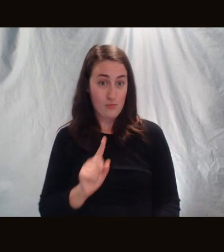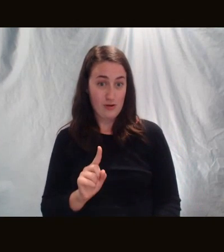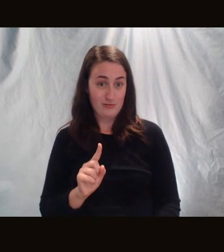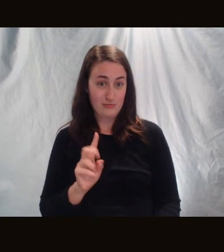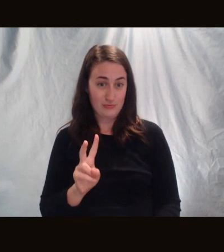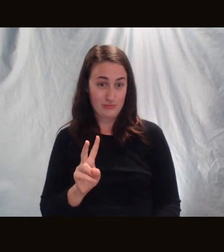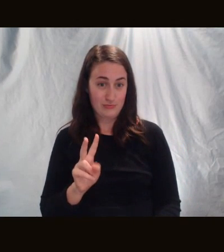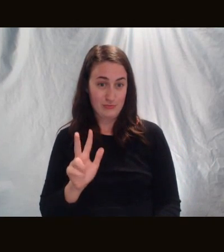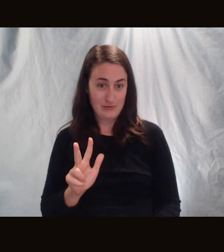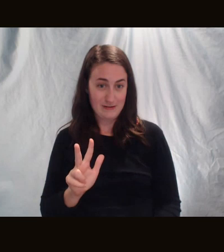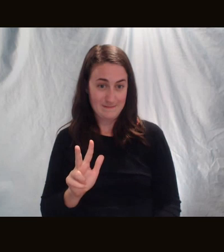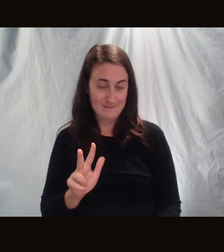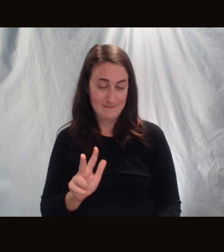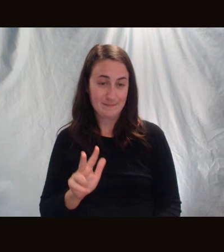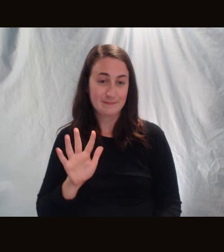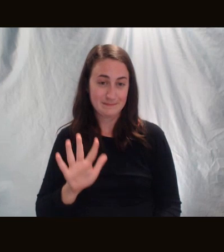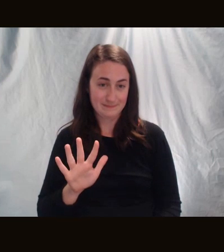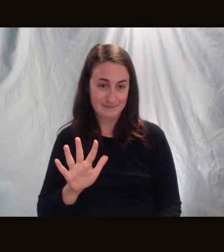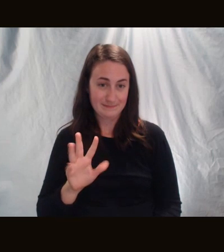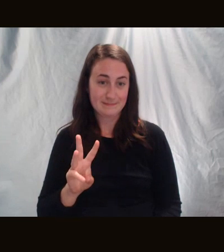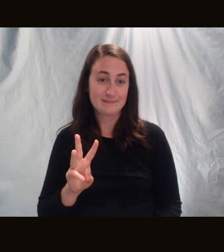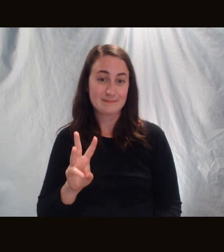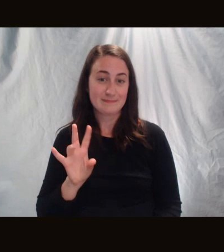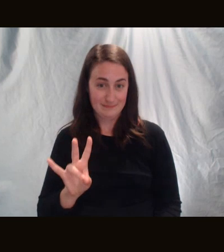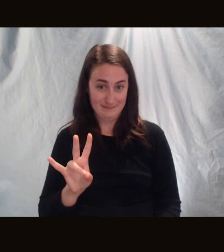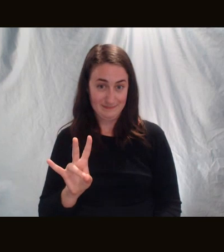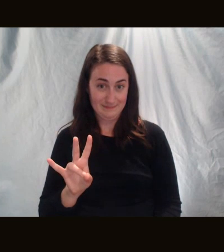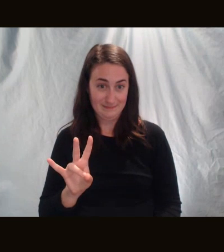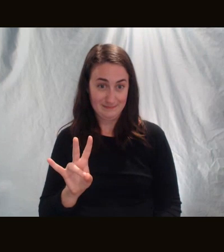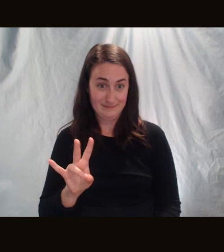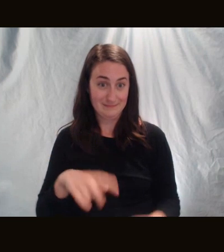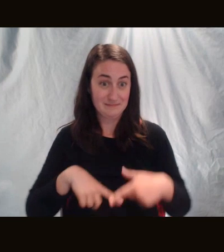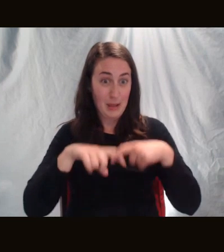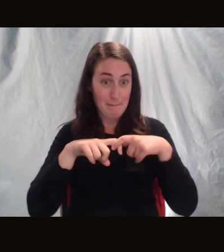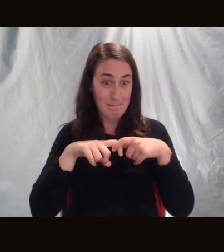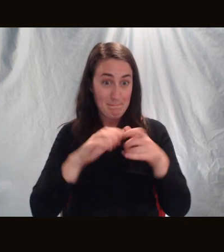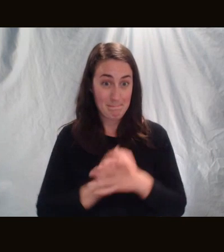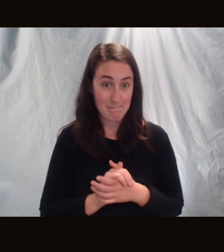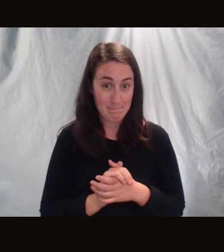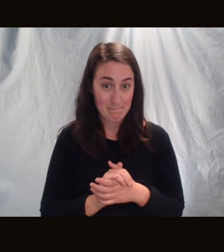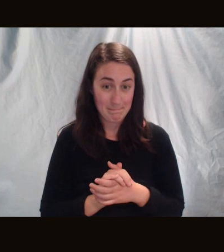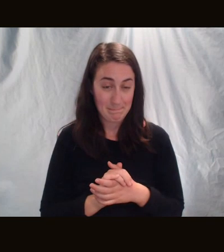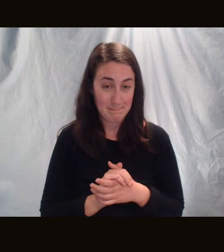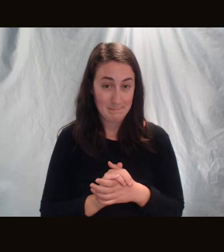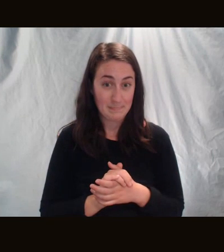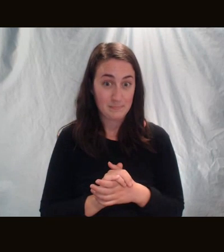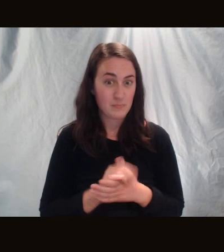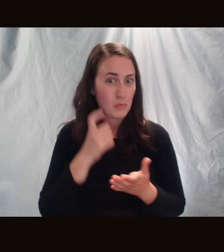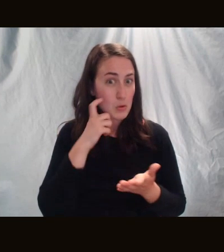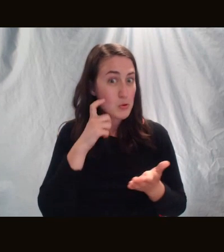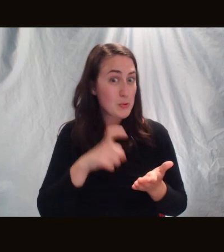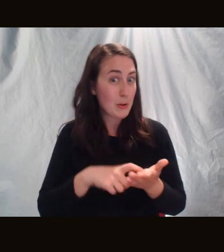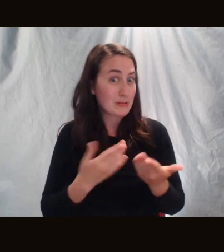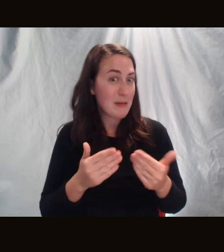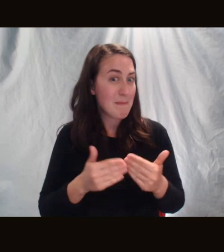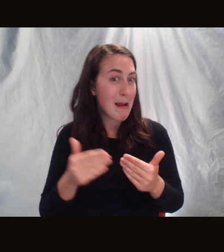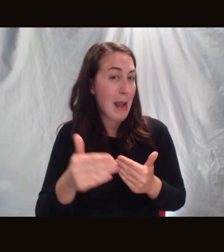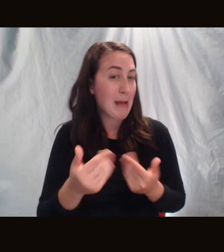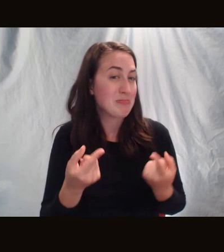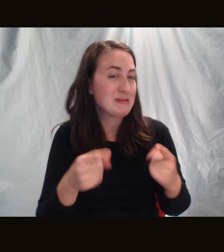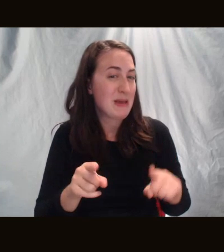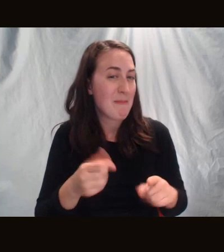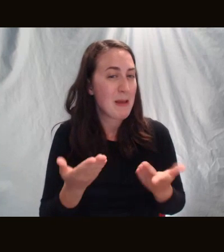We turn. 2, 3. And then we hold. Now, notice what's happening next. You might already get a little sneak